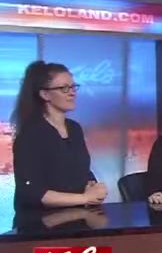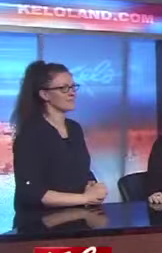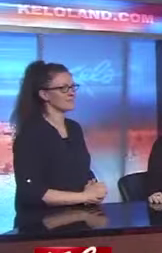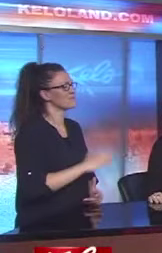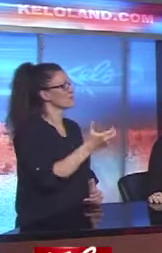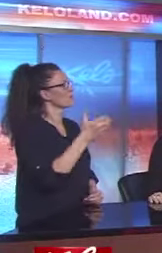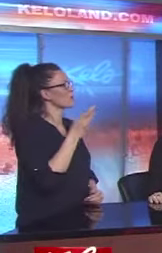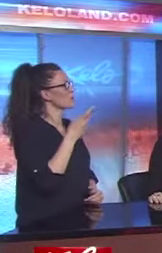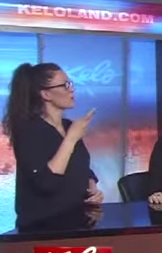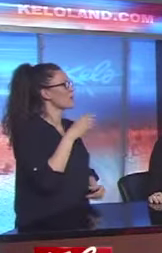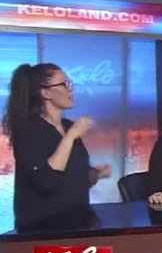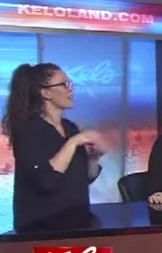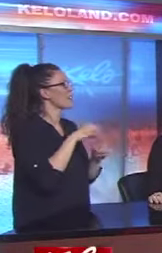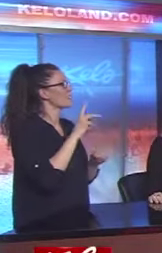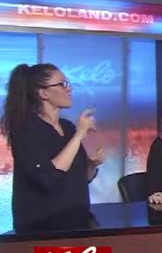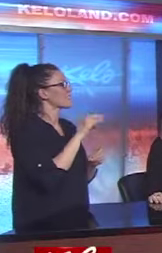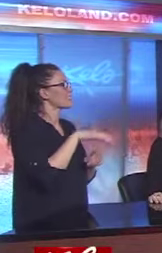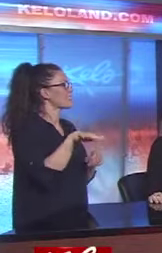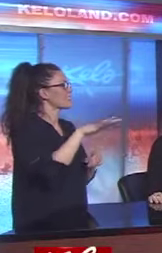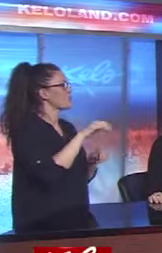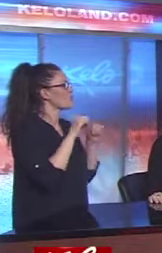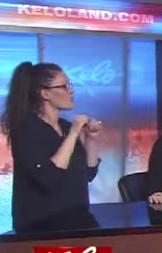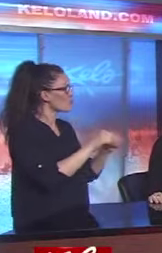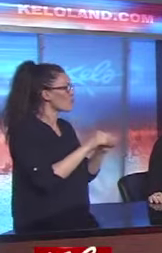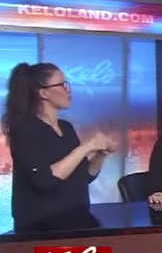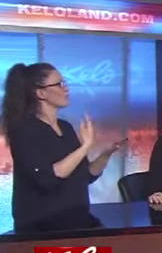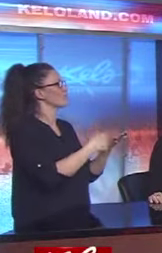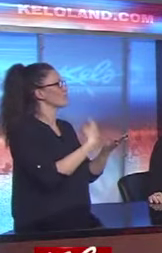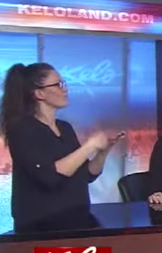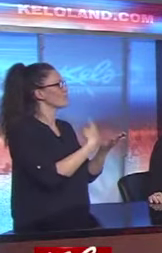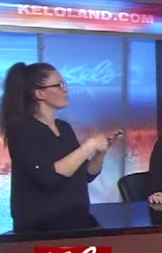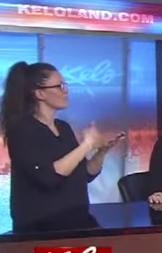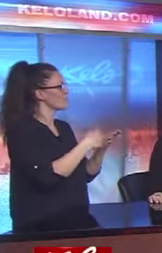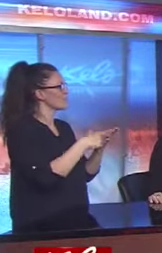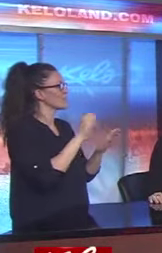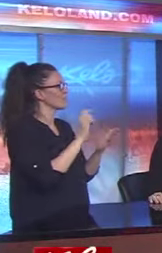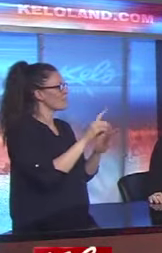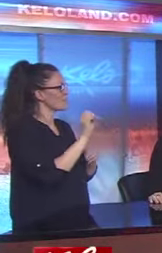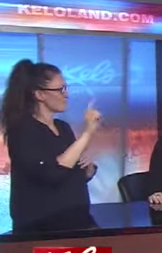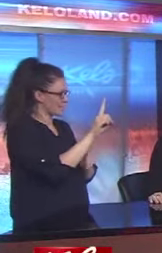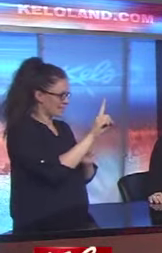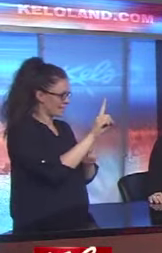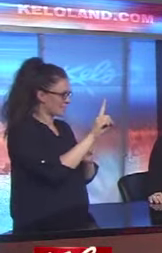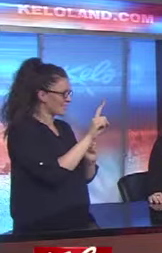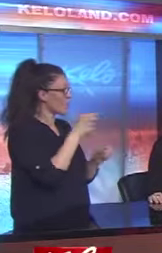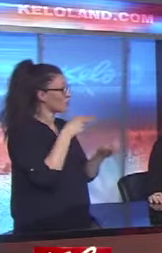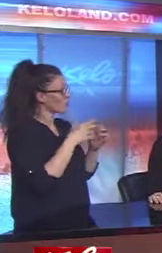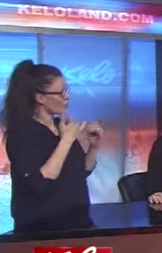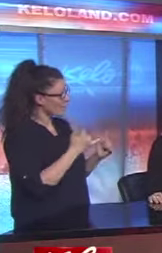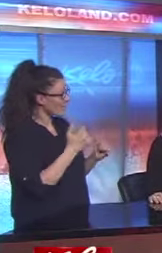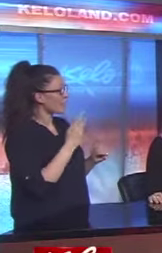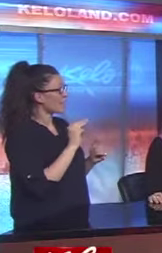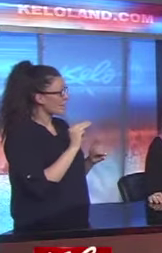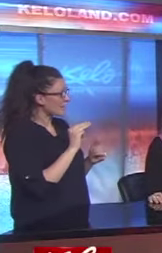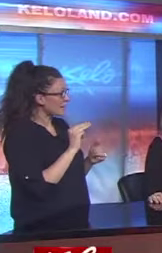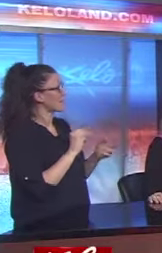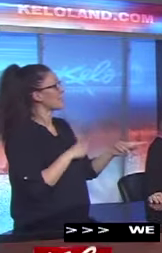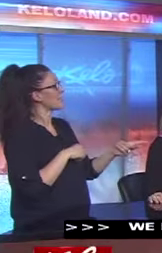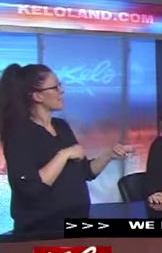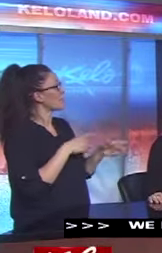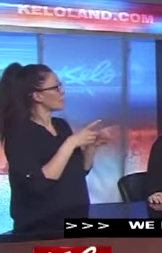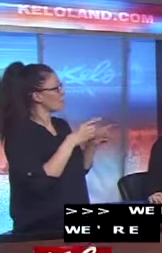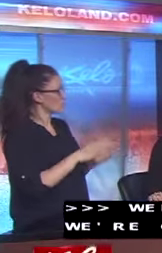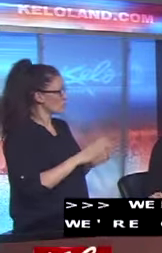Welcome back to Inside KELOLAND. We are continuing our discussion about the South Dakota School for the Deaf. And joining us now are Kim Wadsworth,